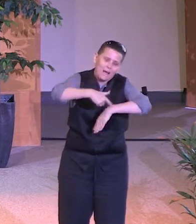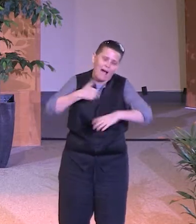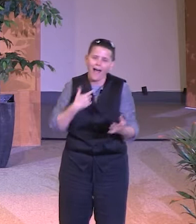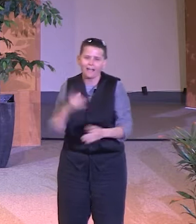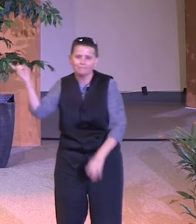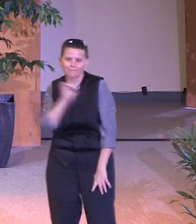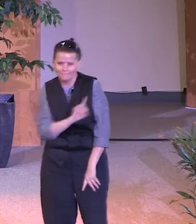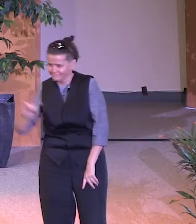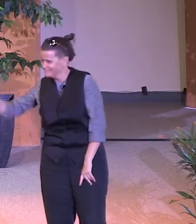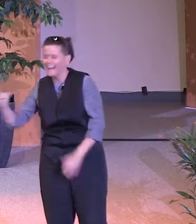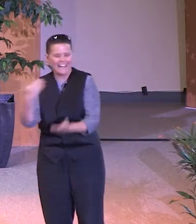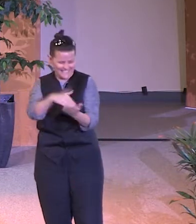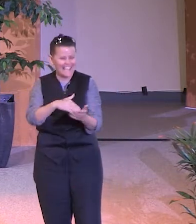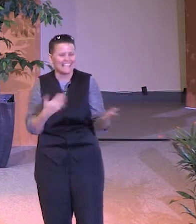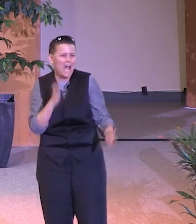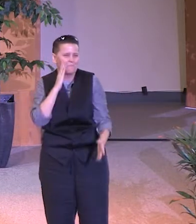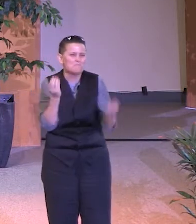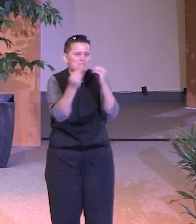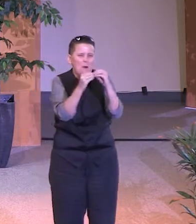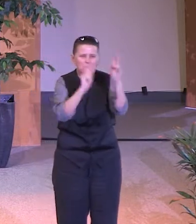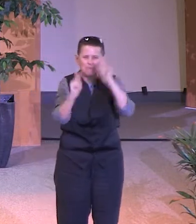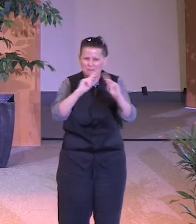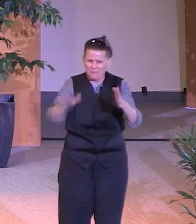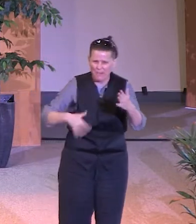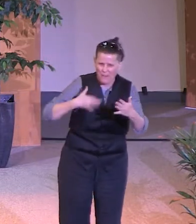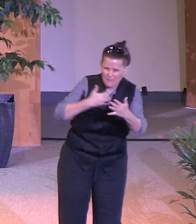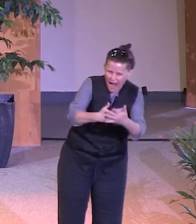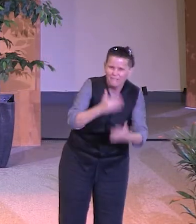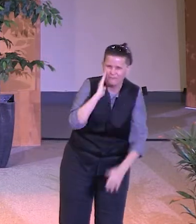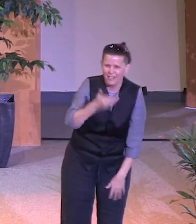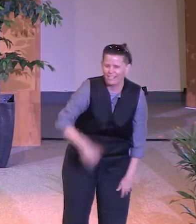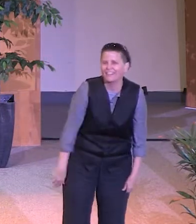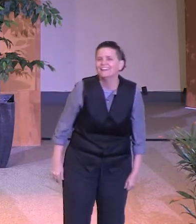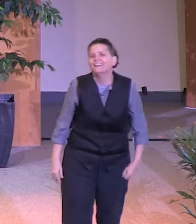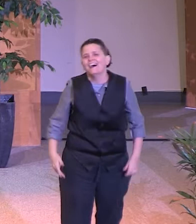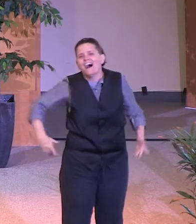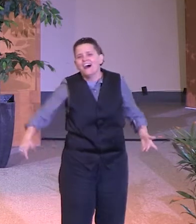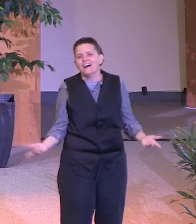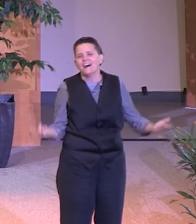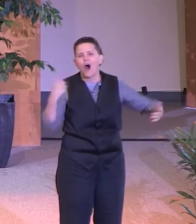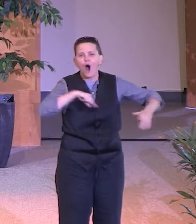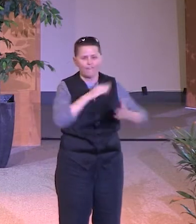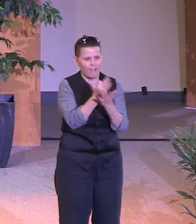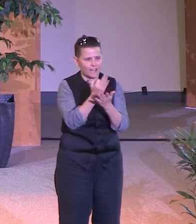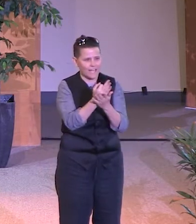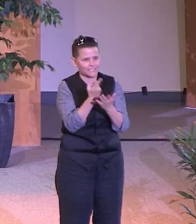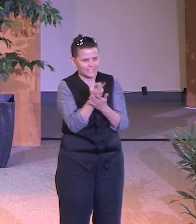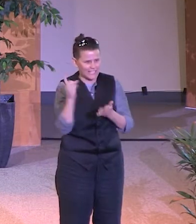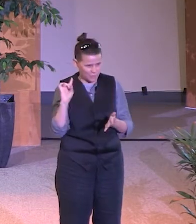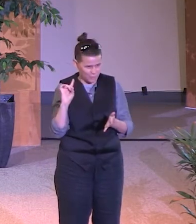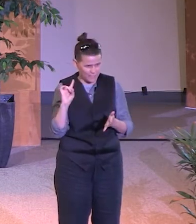how that works. I want to tell you a deep appreciation. Our finances last week